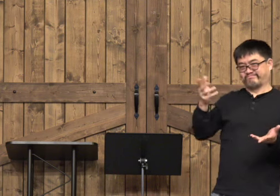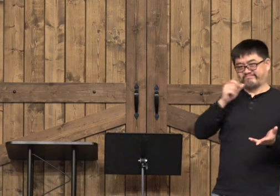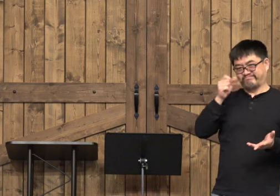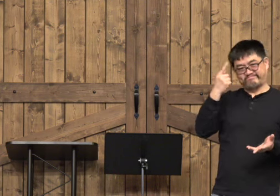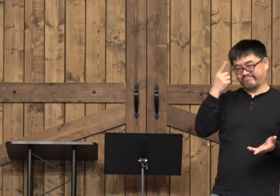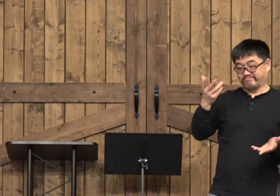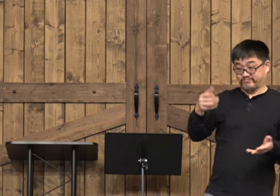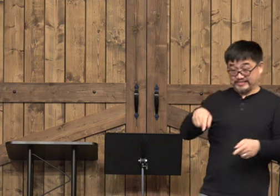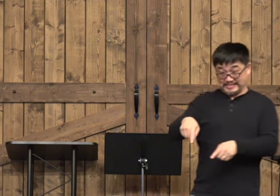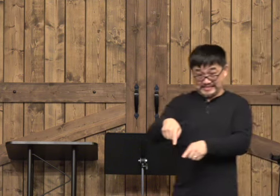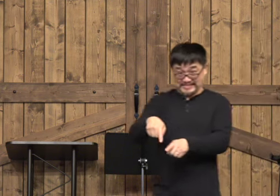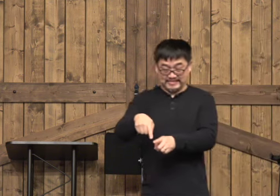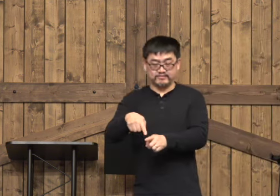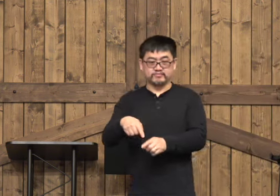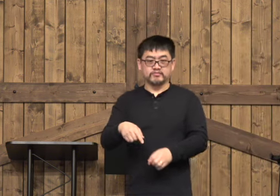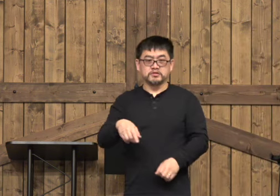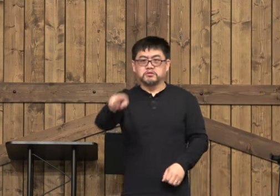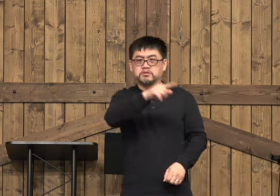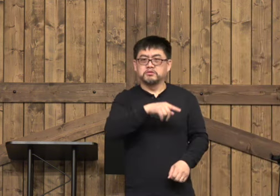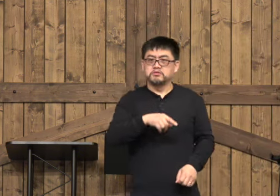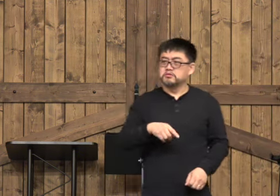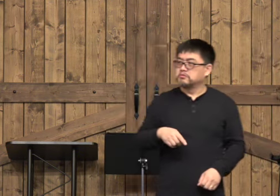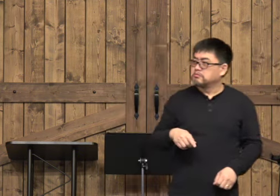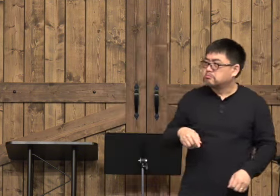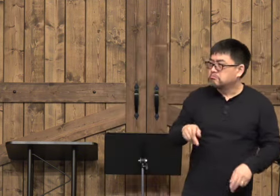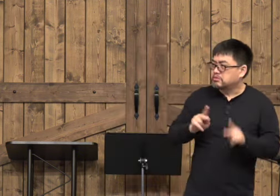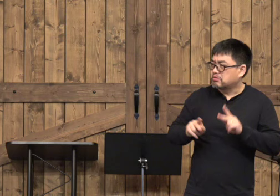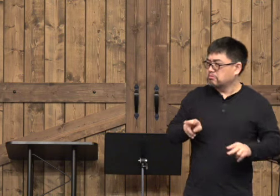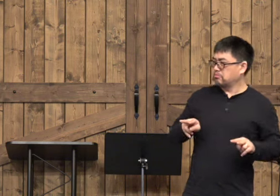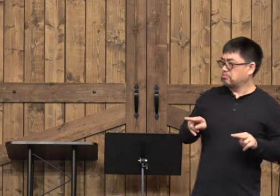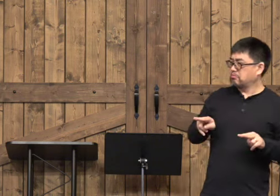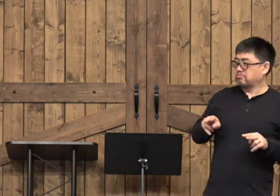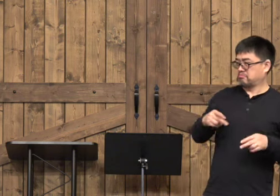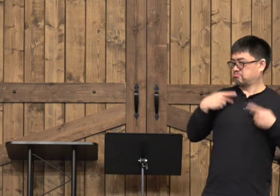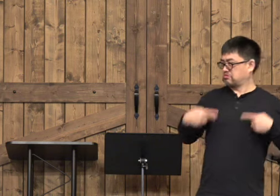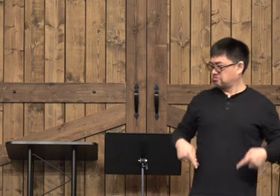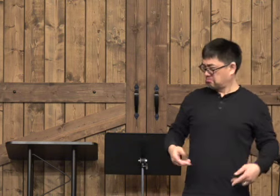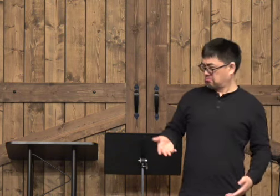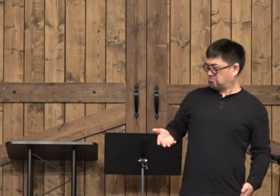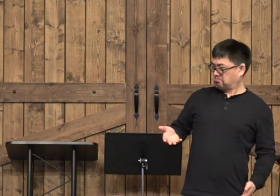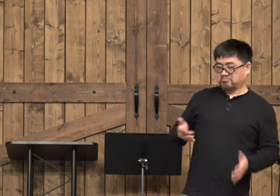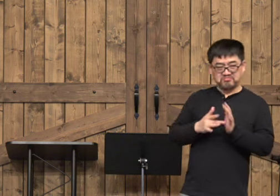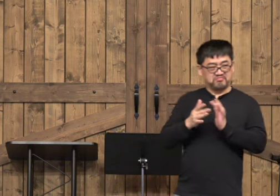me. Then you will be forgiven. But the Pharisees were just horrified about that.